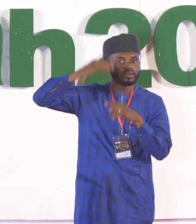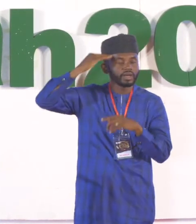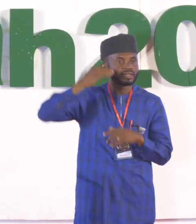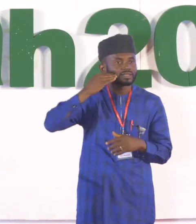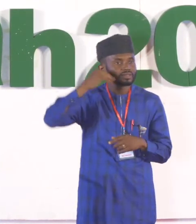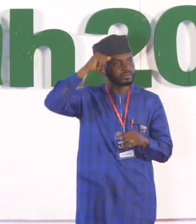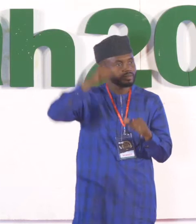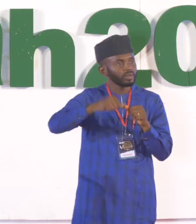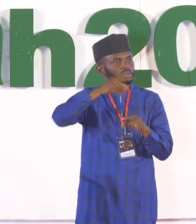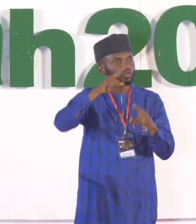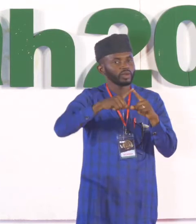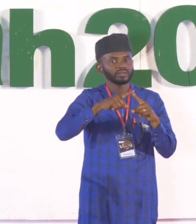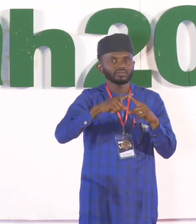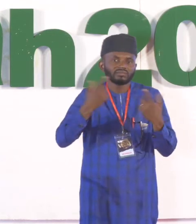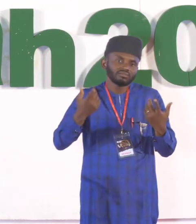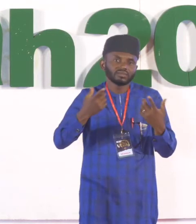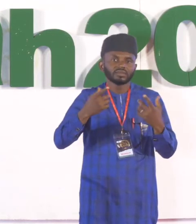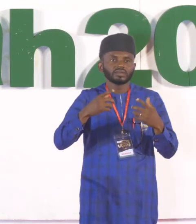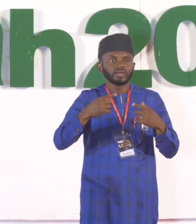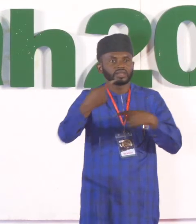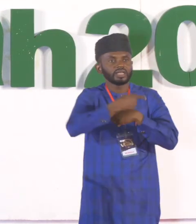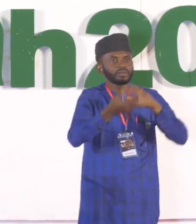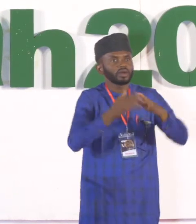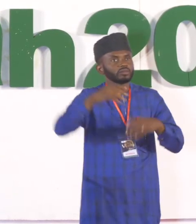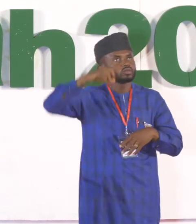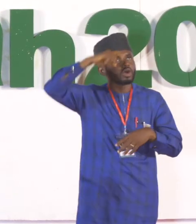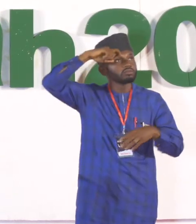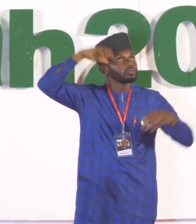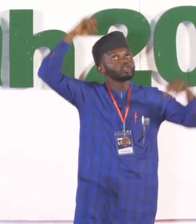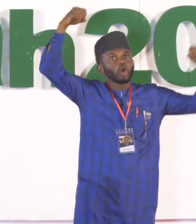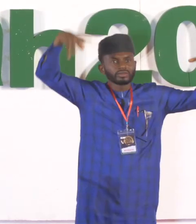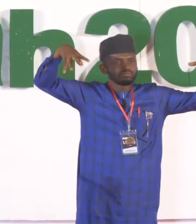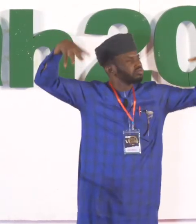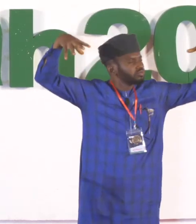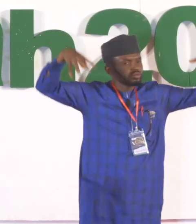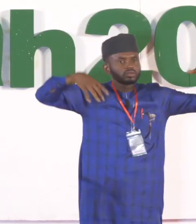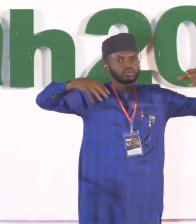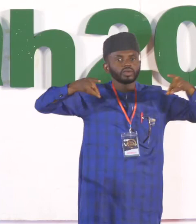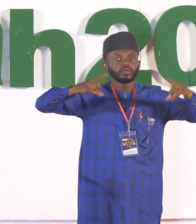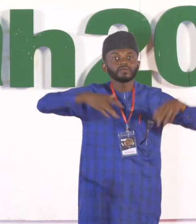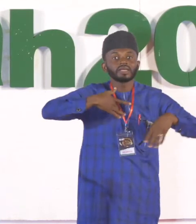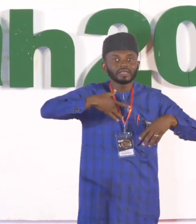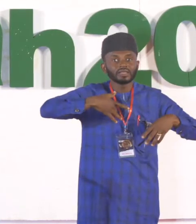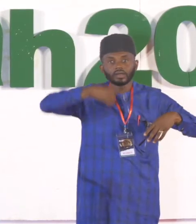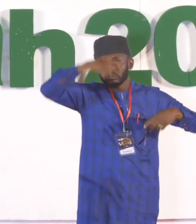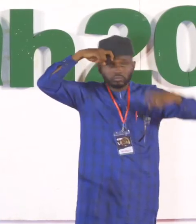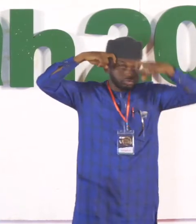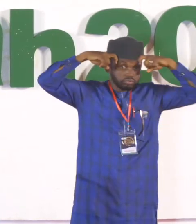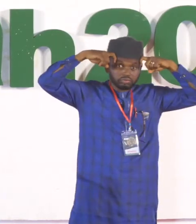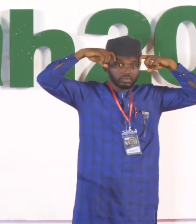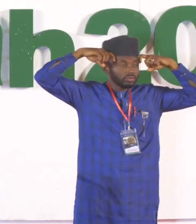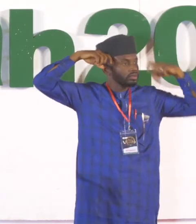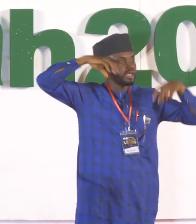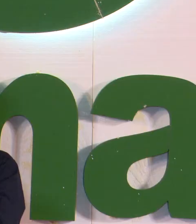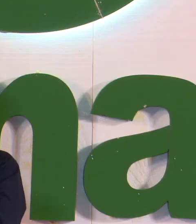Remember, whenever it is sunny, the way you feel the scorching of the sun, the heat